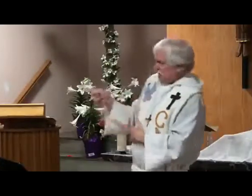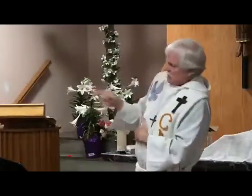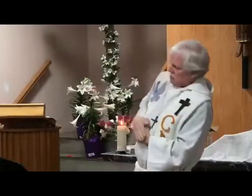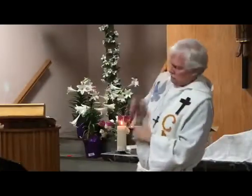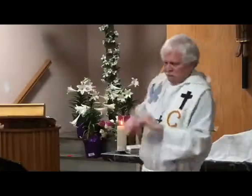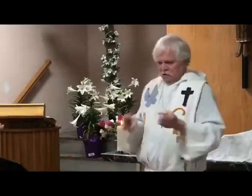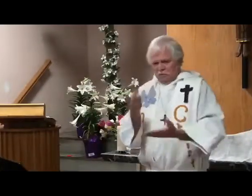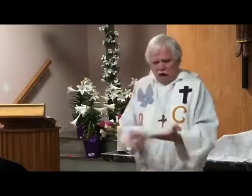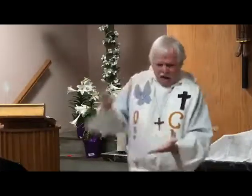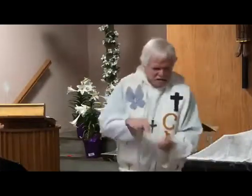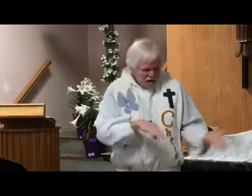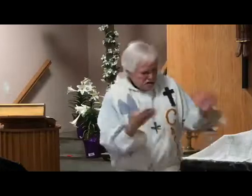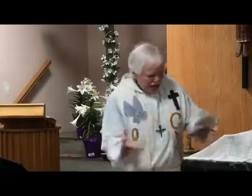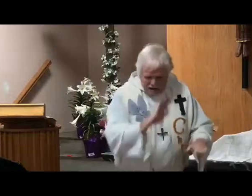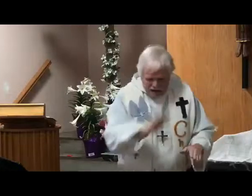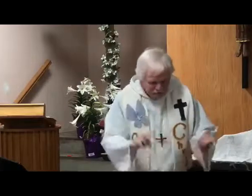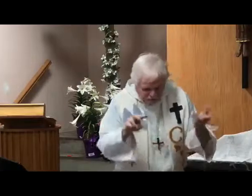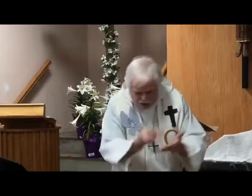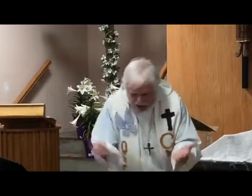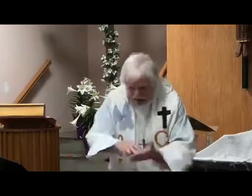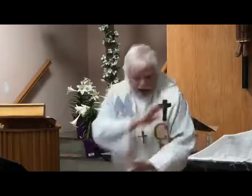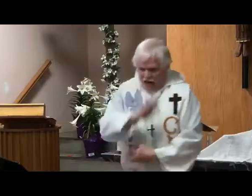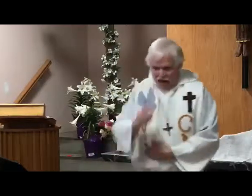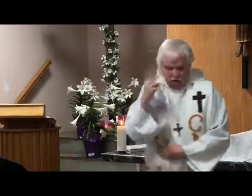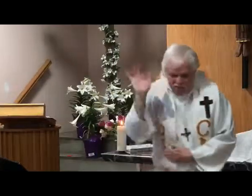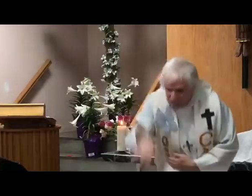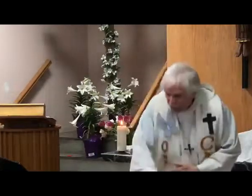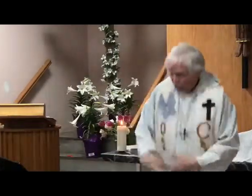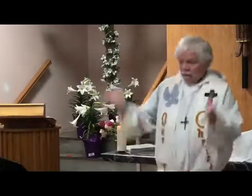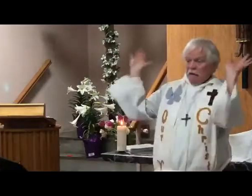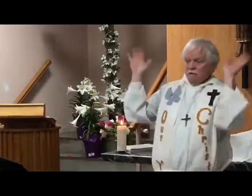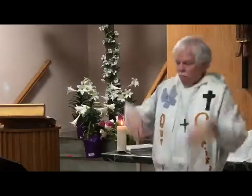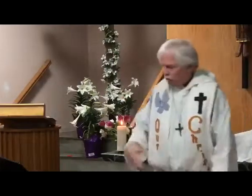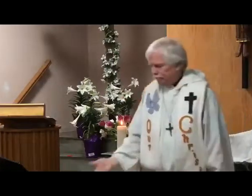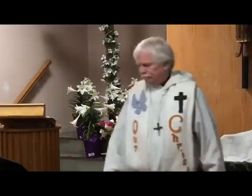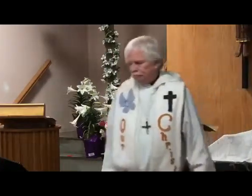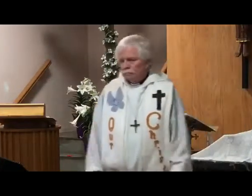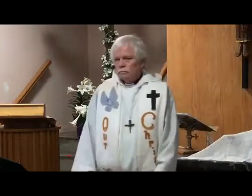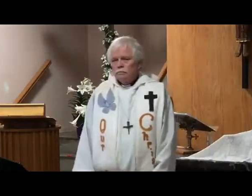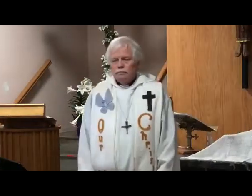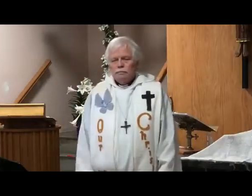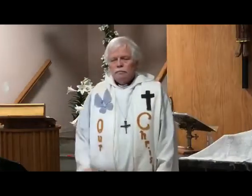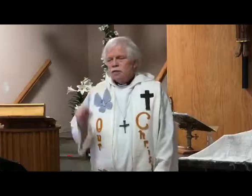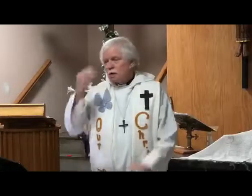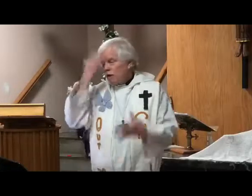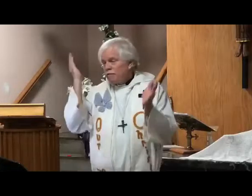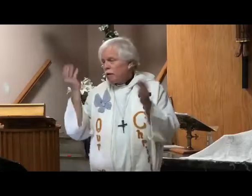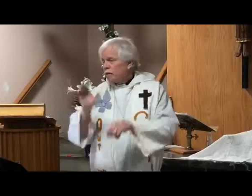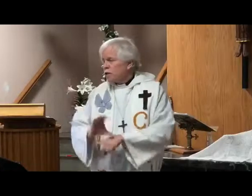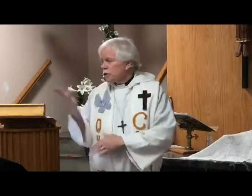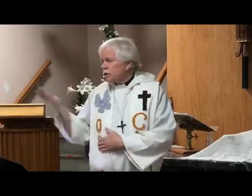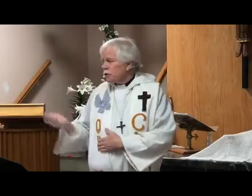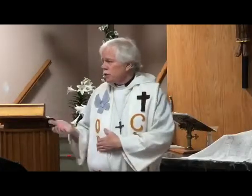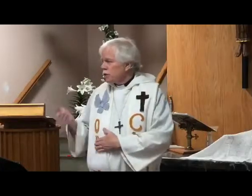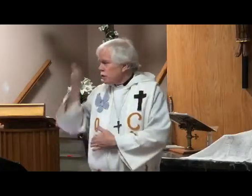Easter? Jesus couldn't rise. Dead never rise. I had never seen it. Therefore, so they